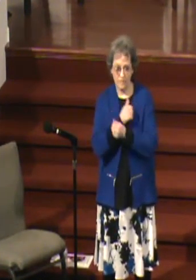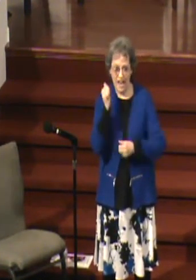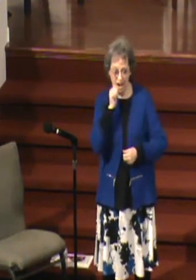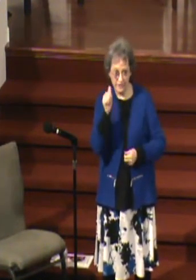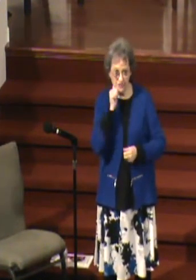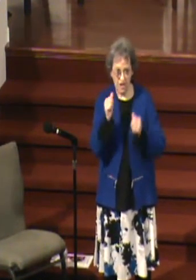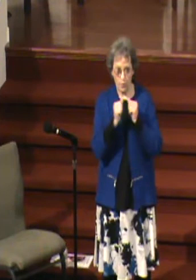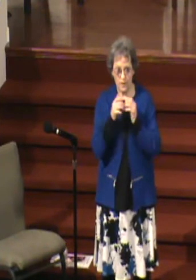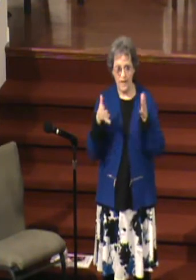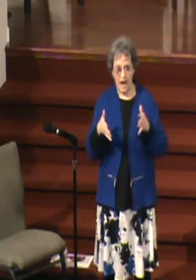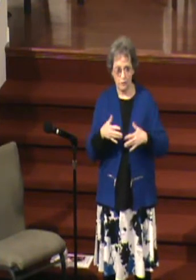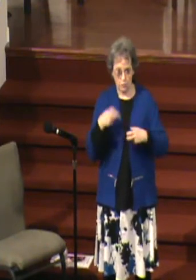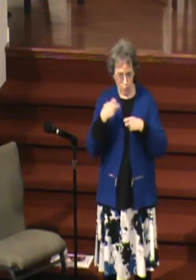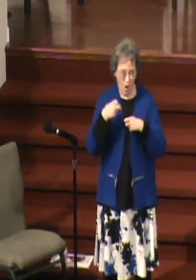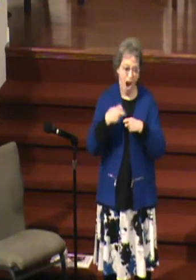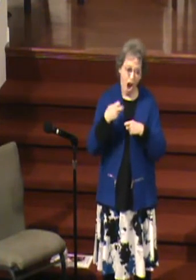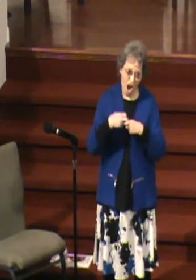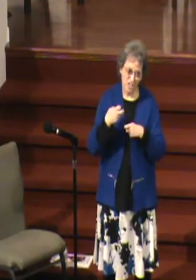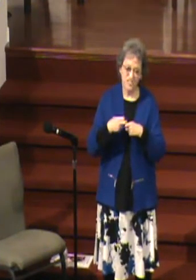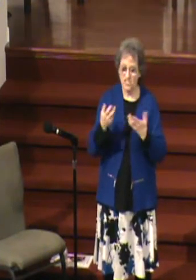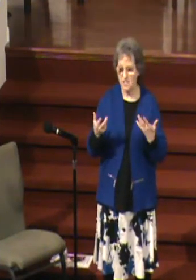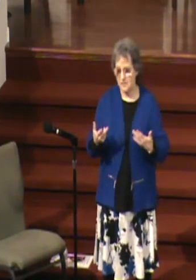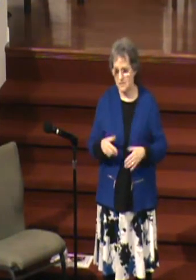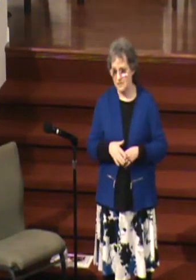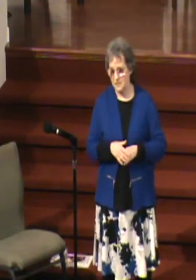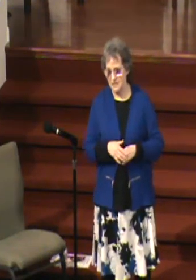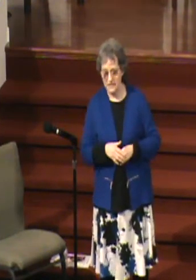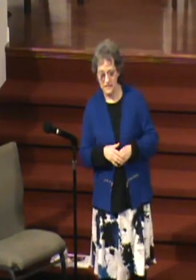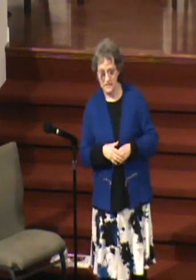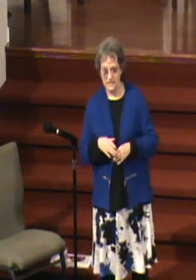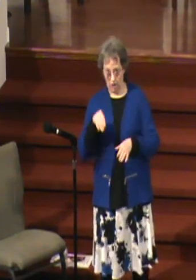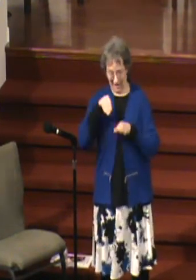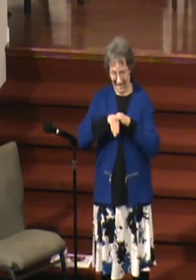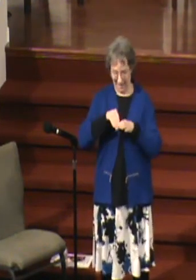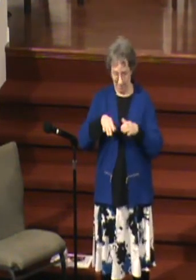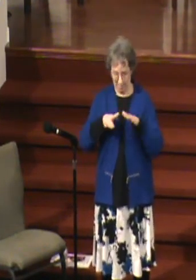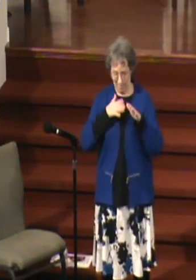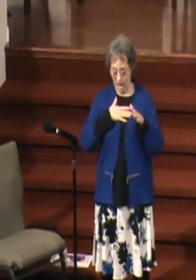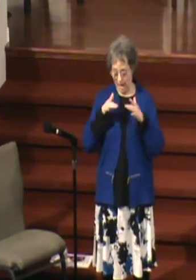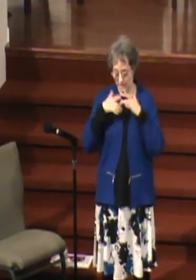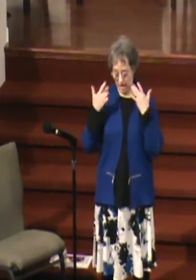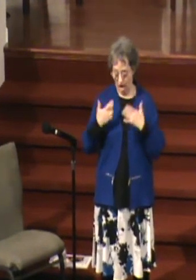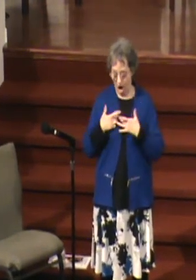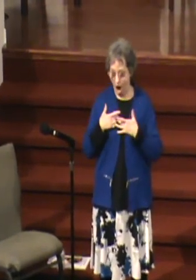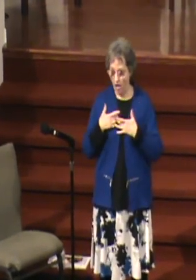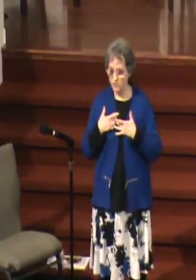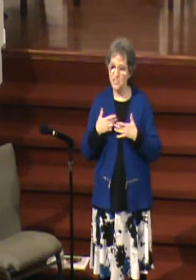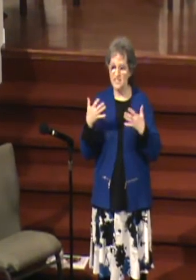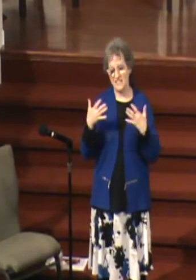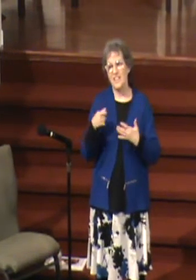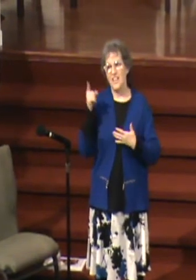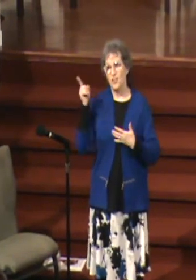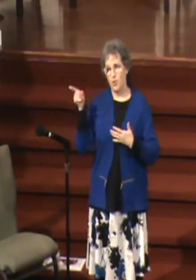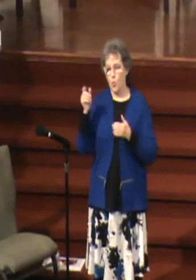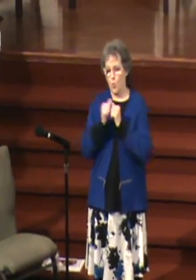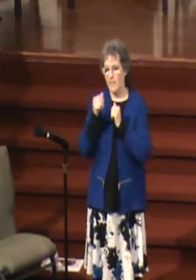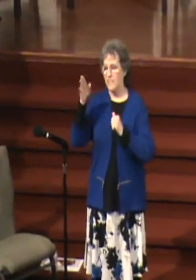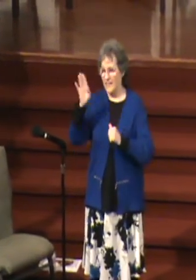without you will be hard. Time to place you in my heart, time for you to be with God. Embrace peace within